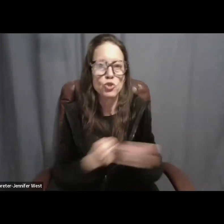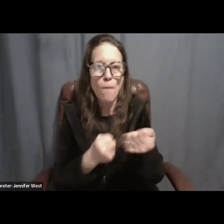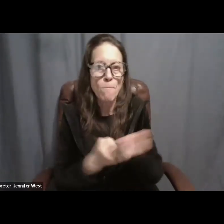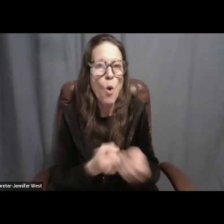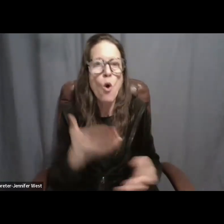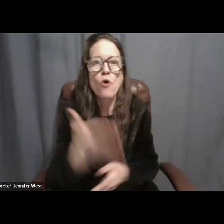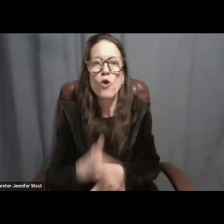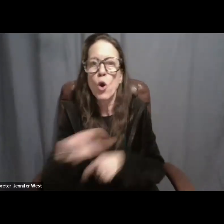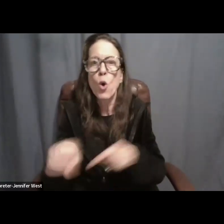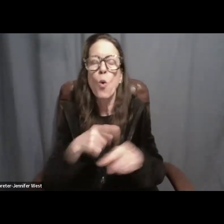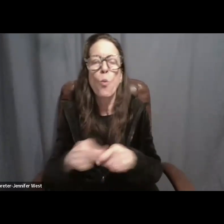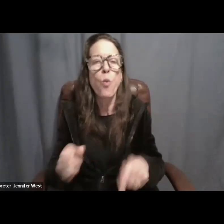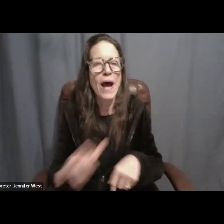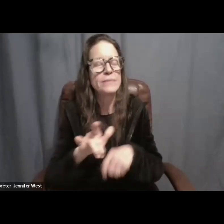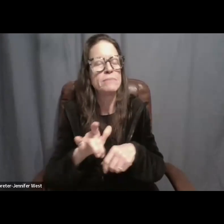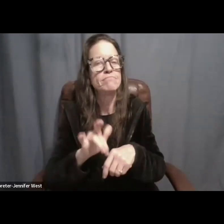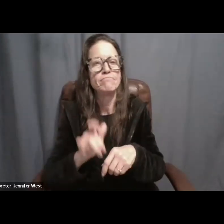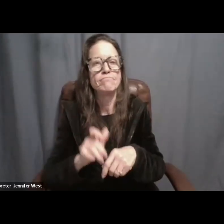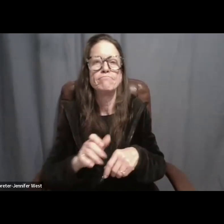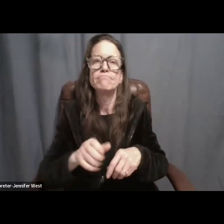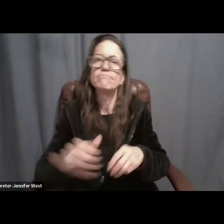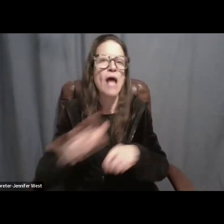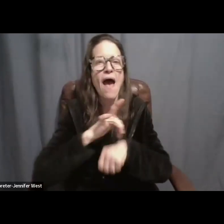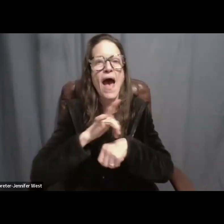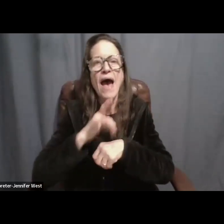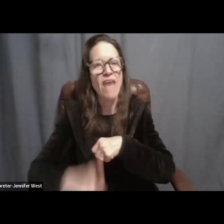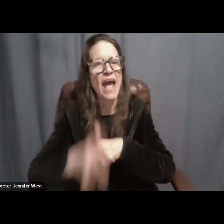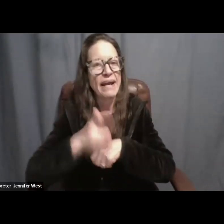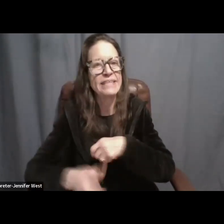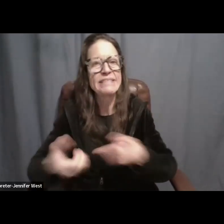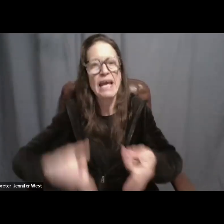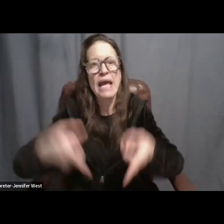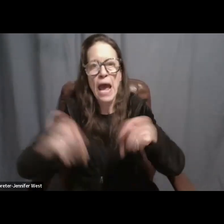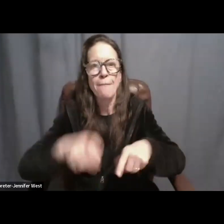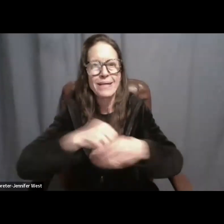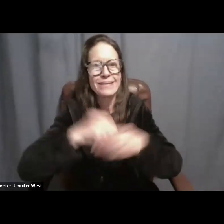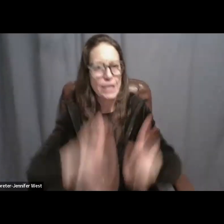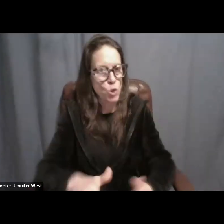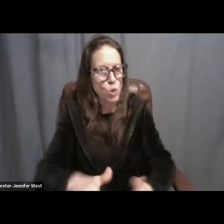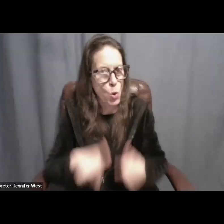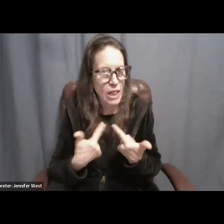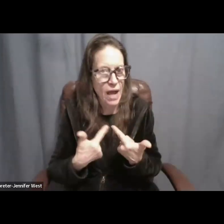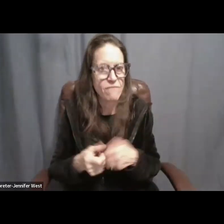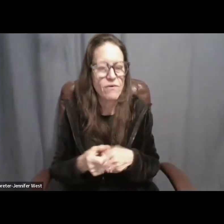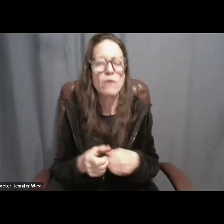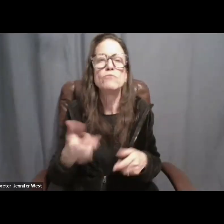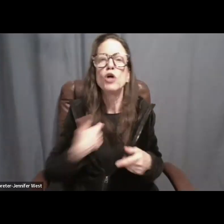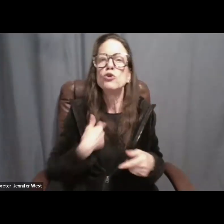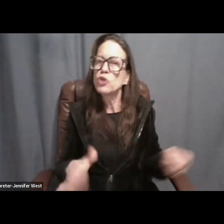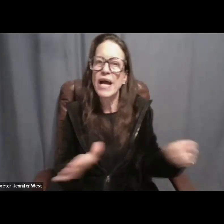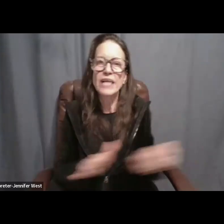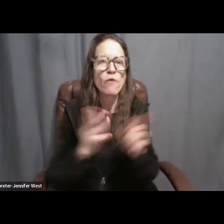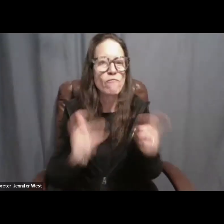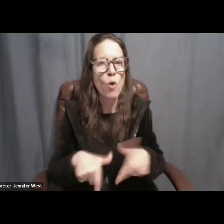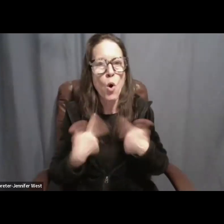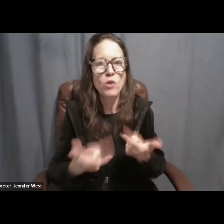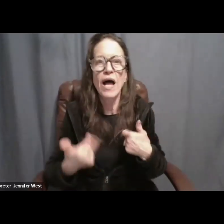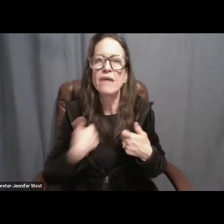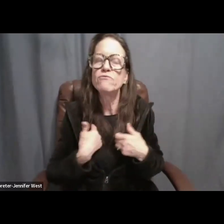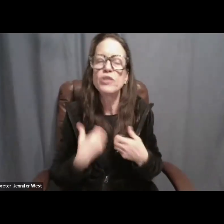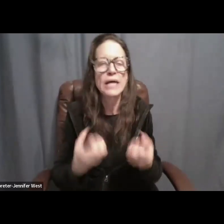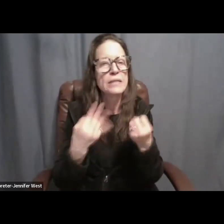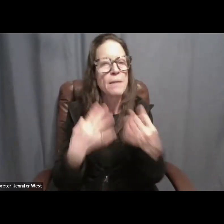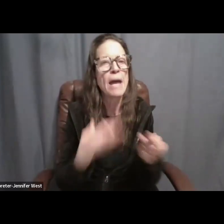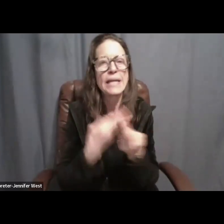has. Now, my daughter has a very full life. She has Potomac Community Resources.